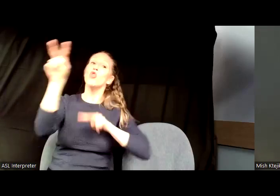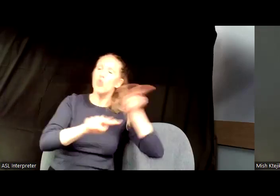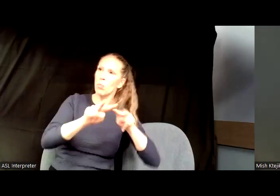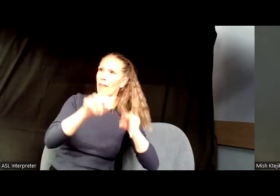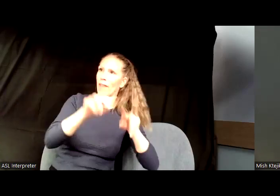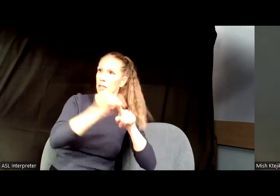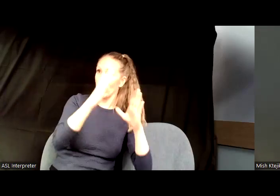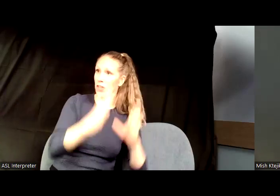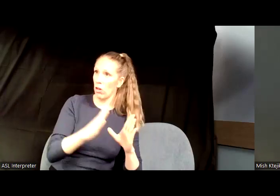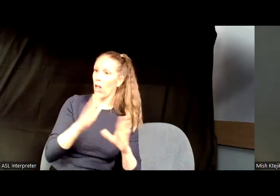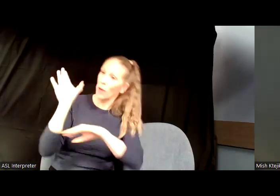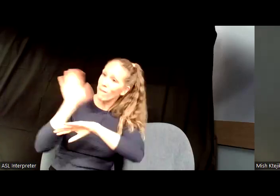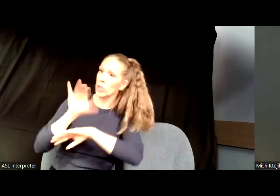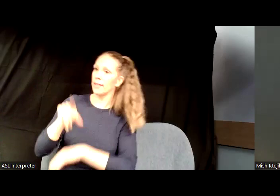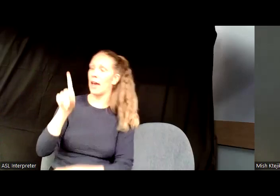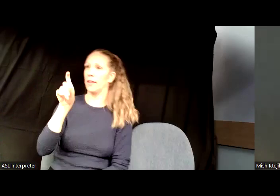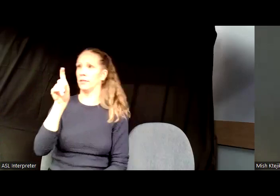it.